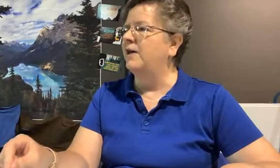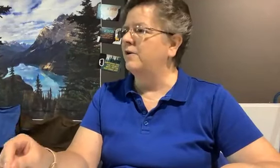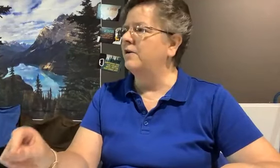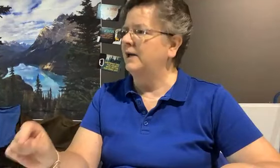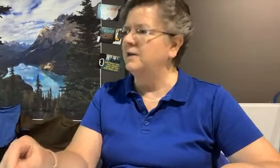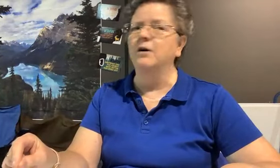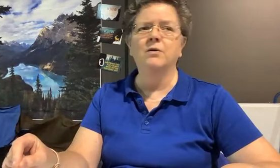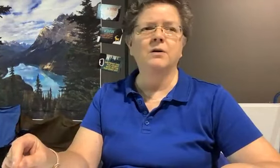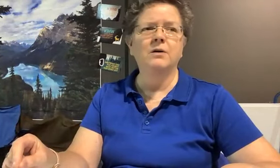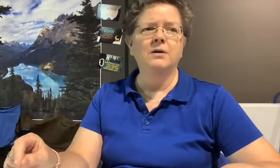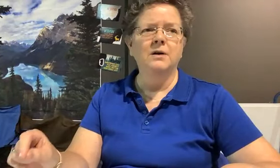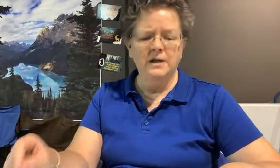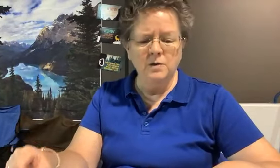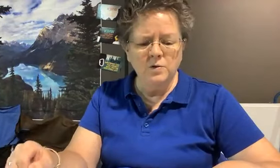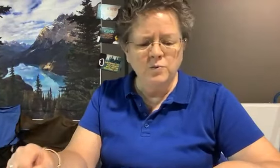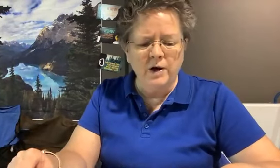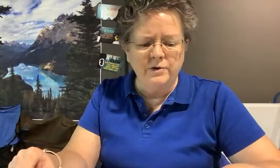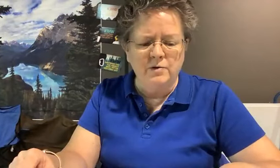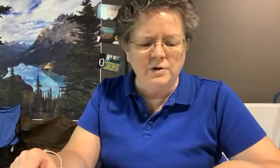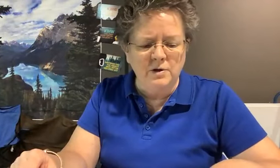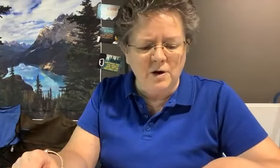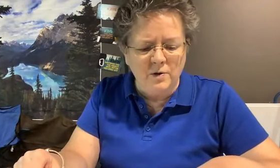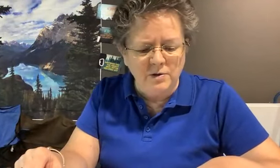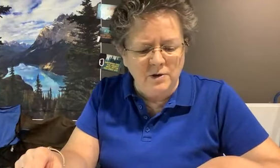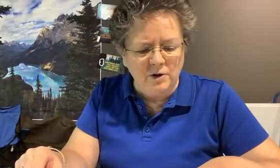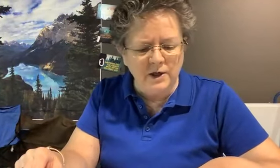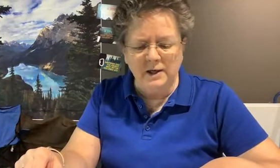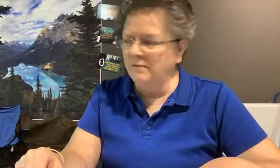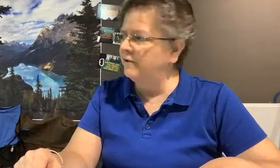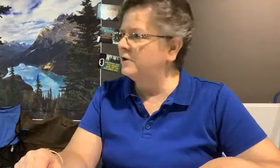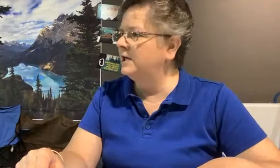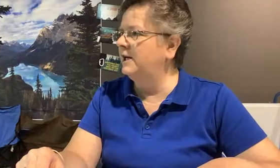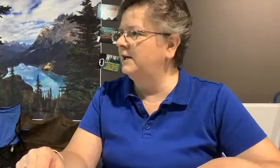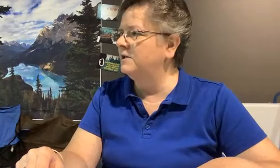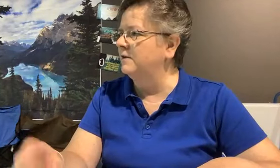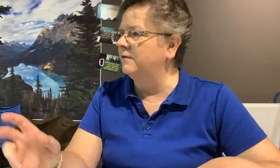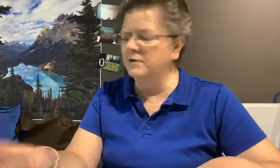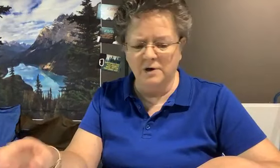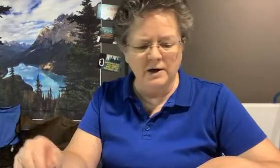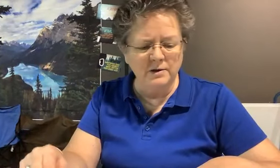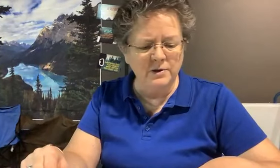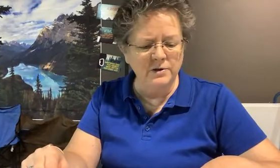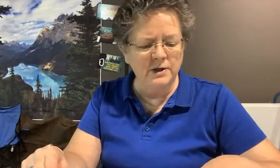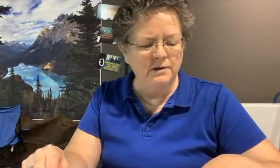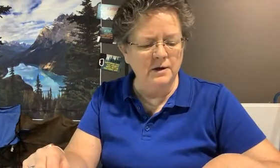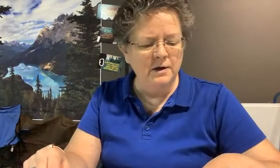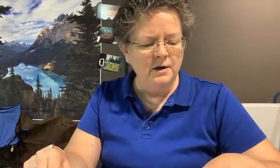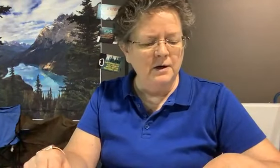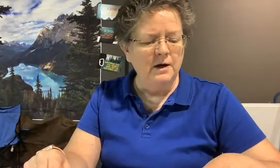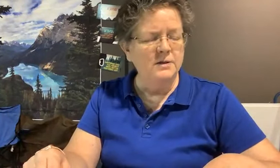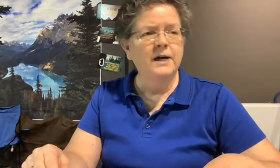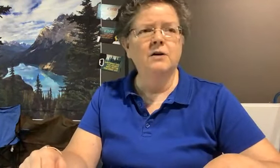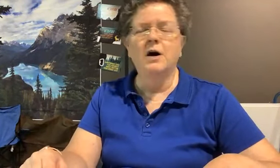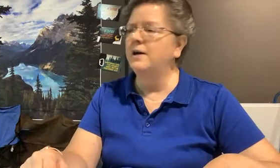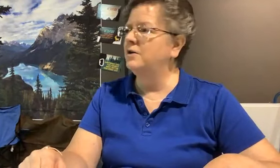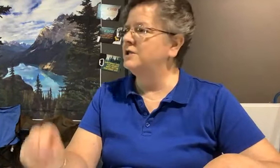grandfather, Iddo. Iddo was well-known. You can go and you can look in 1 Kings and 1 Chronicles and 2 Chronicles and